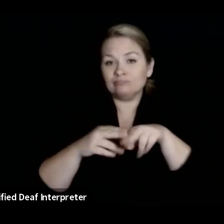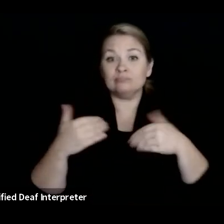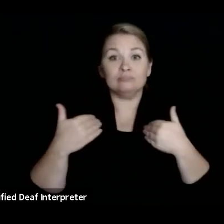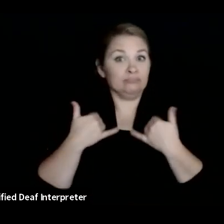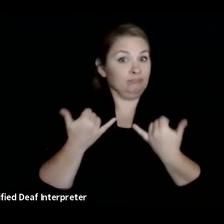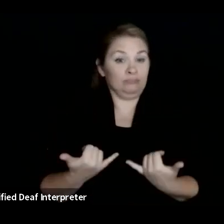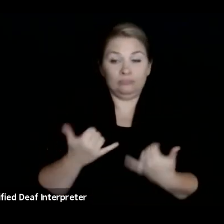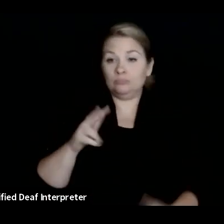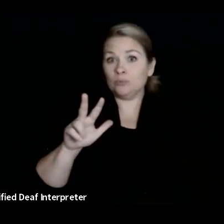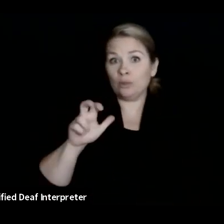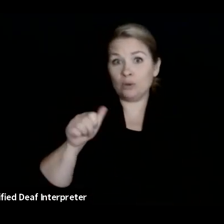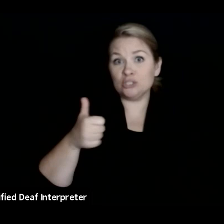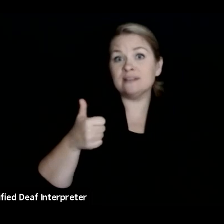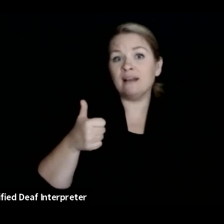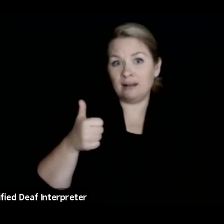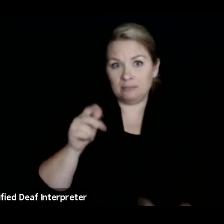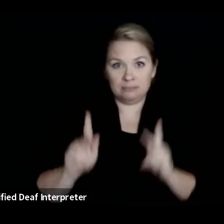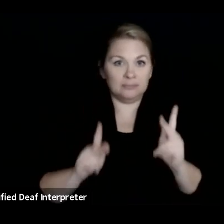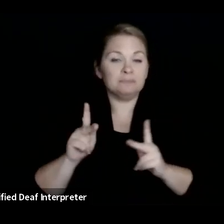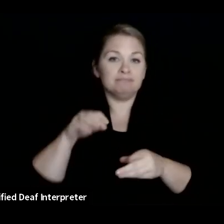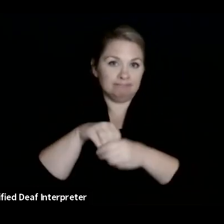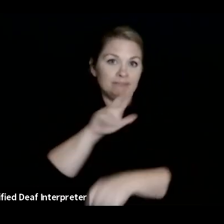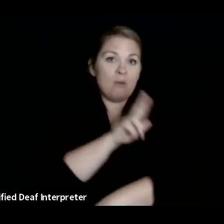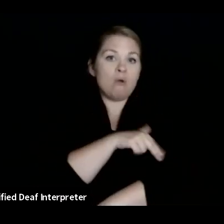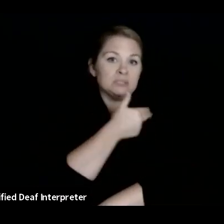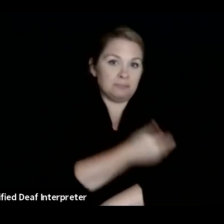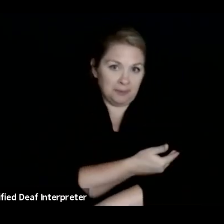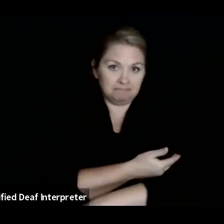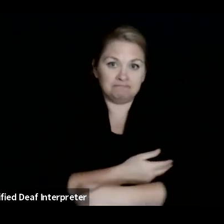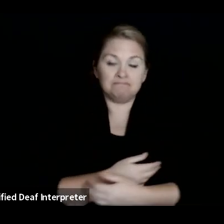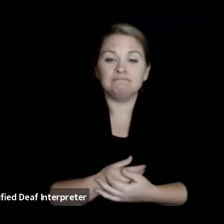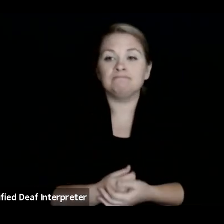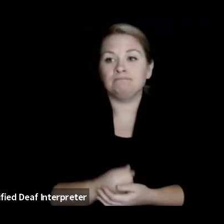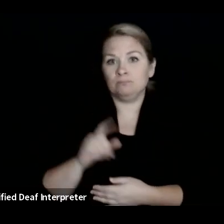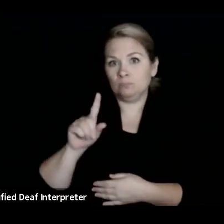with 143 in intensive care.